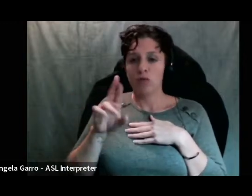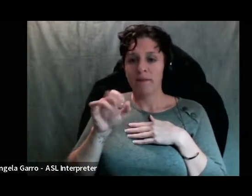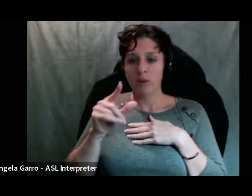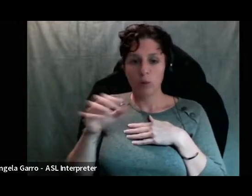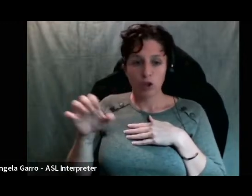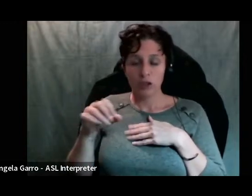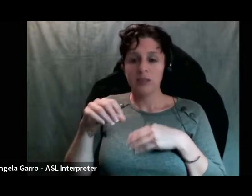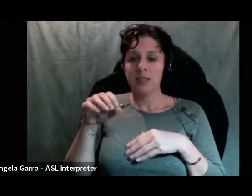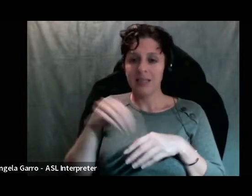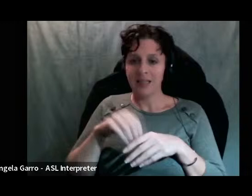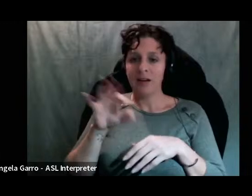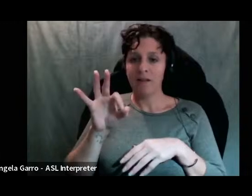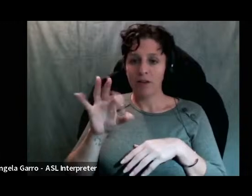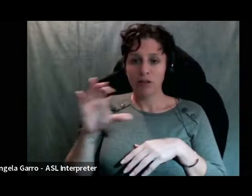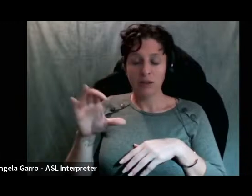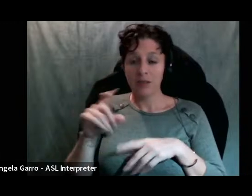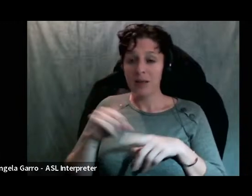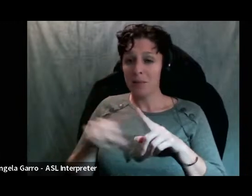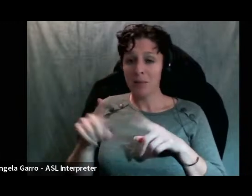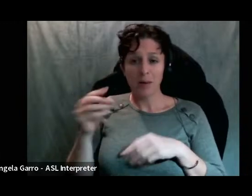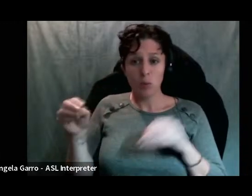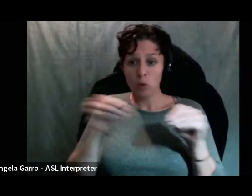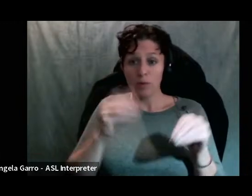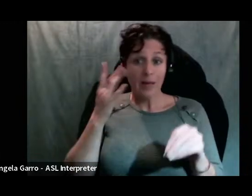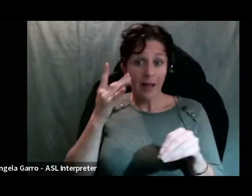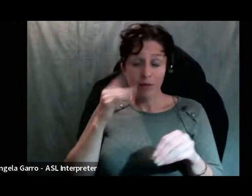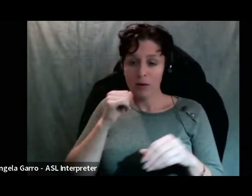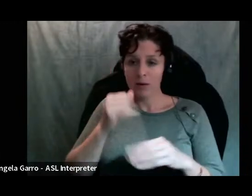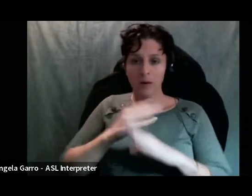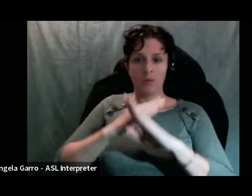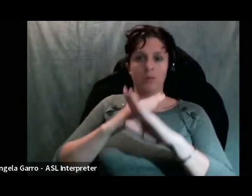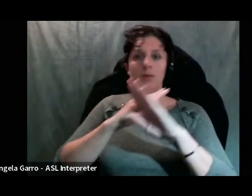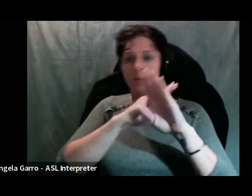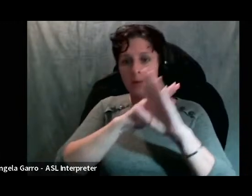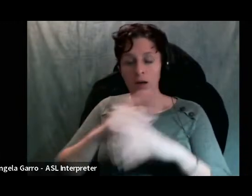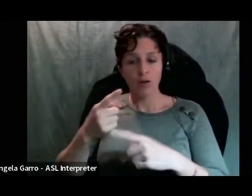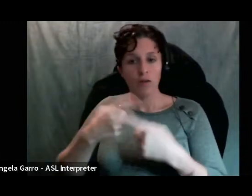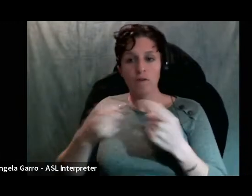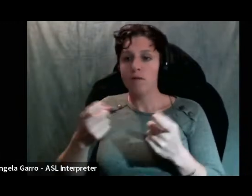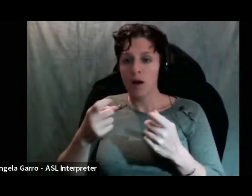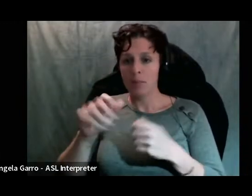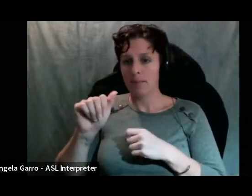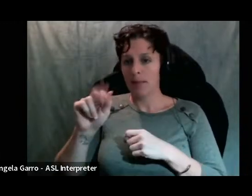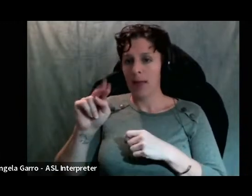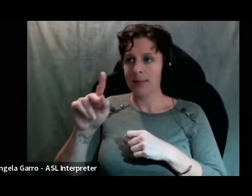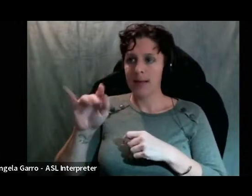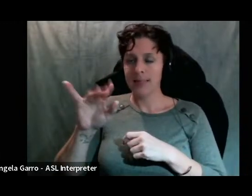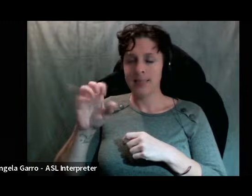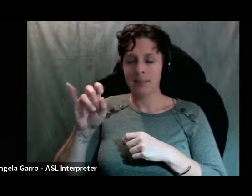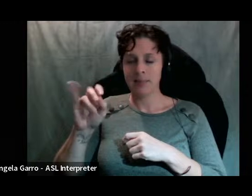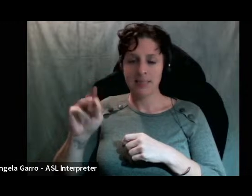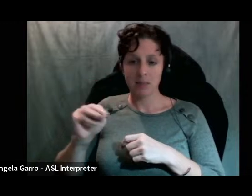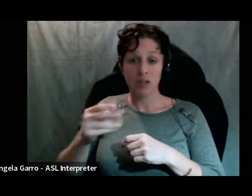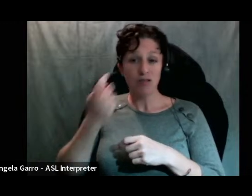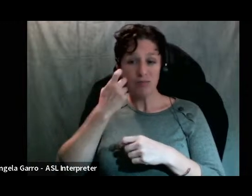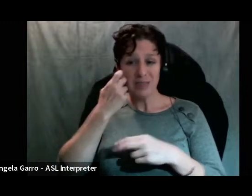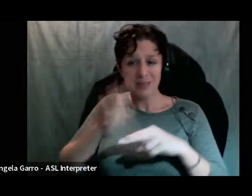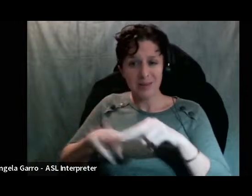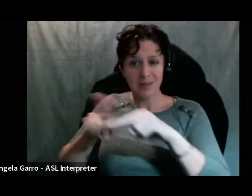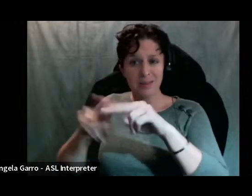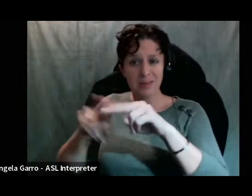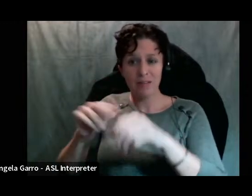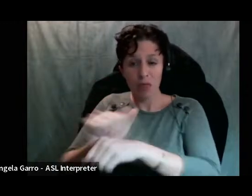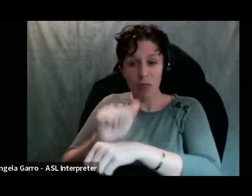However, moving to California did not shield us from the specter of anti-Semitism. The recent escalation of threats from